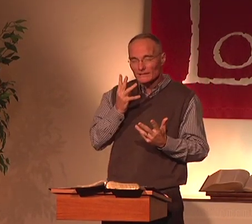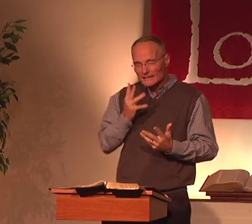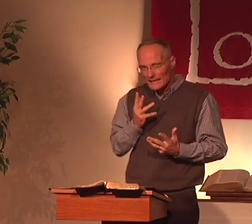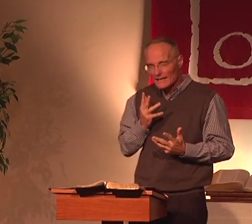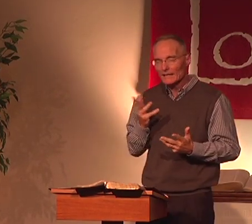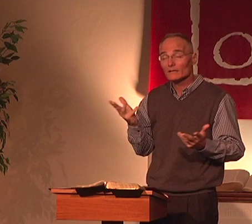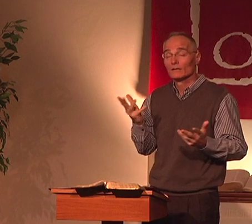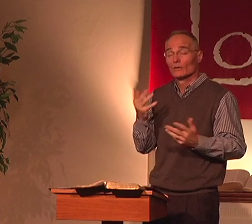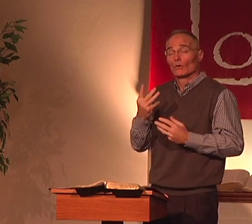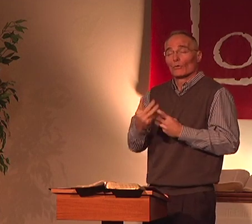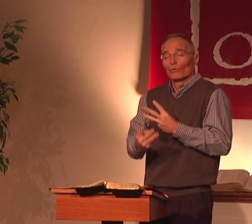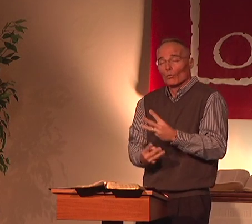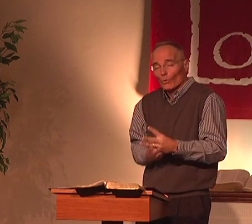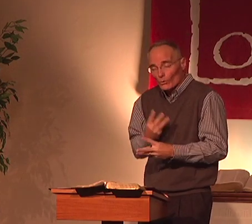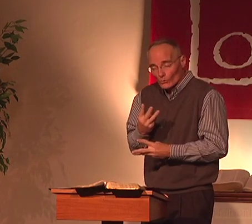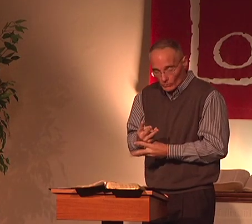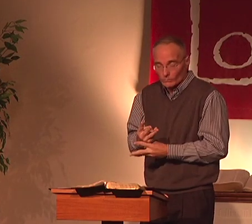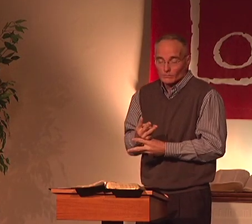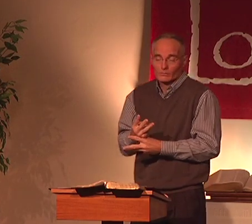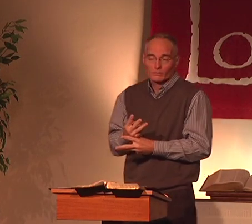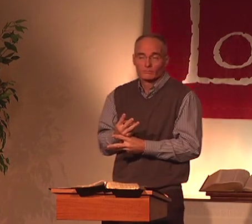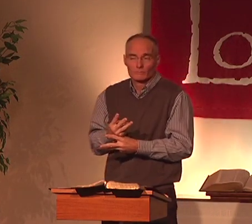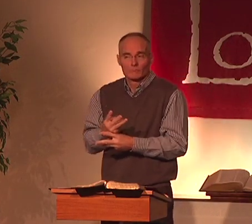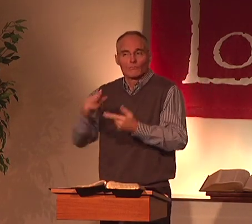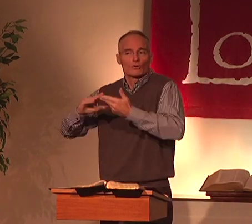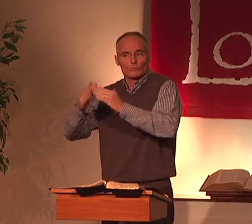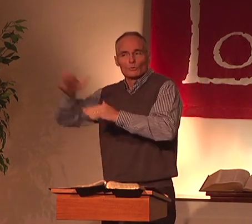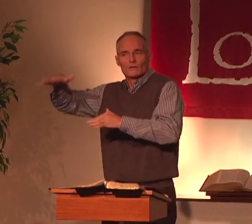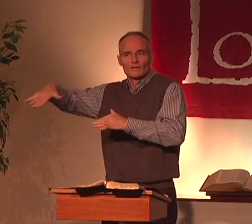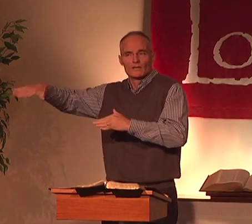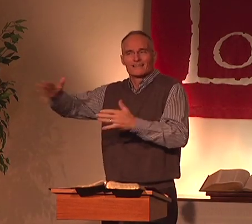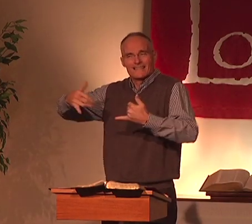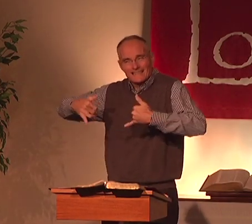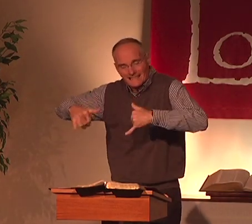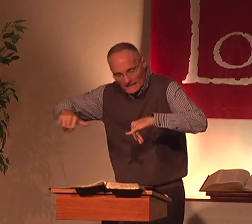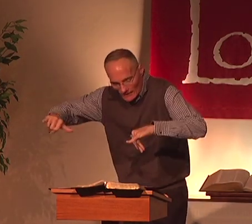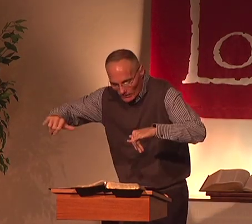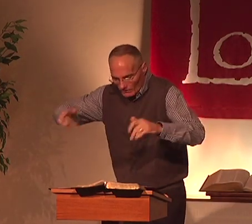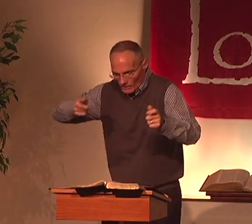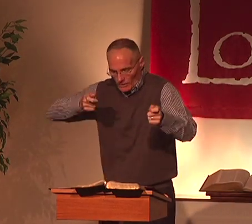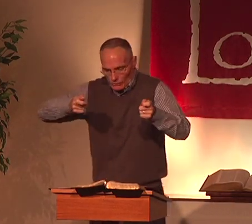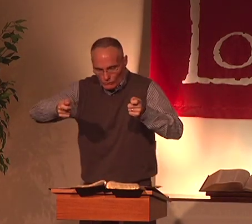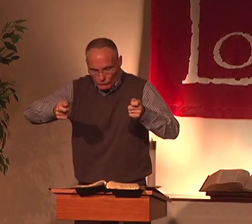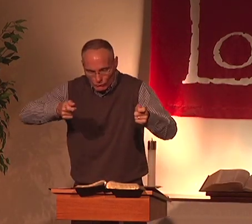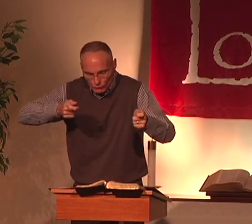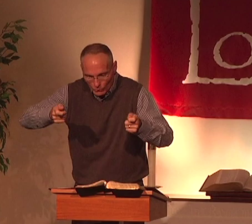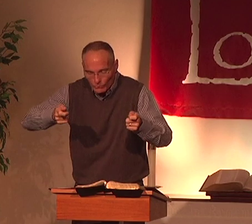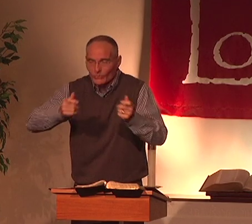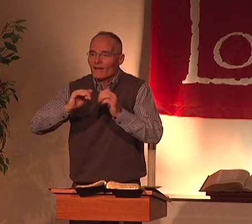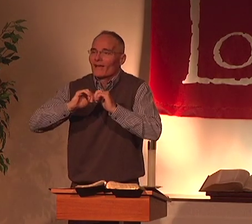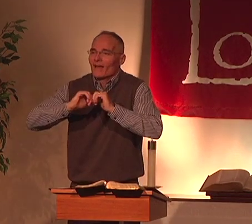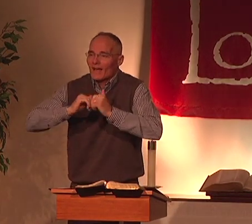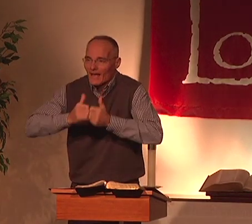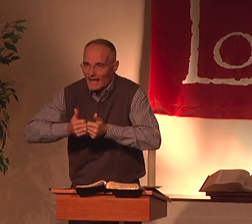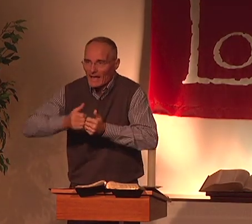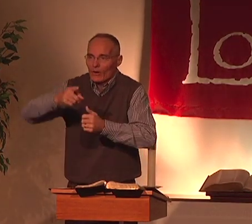And what was sad The world The community There Still controlled